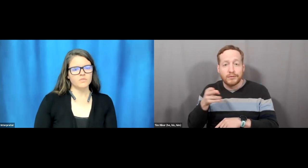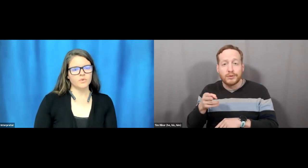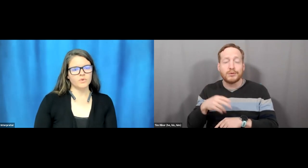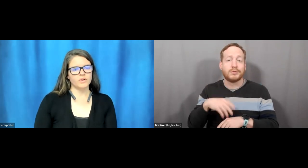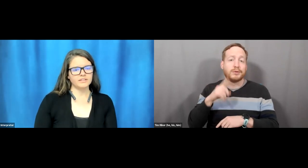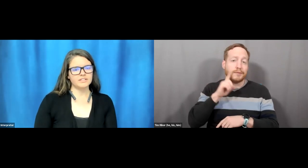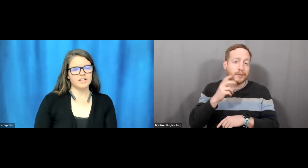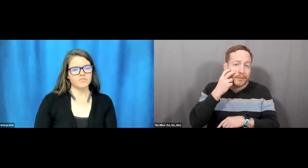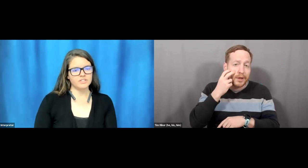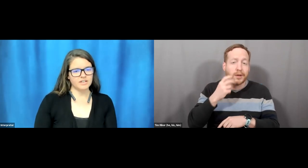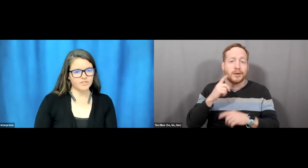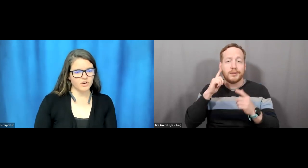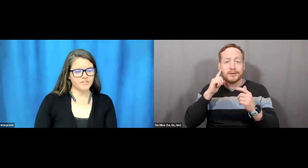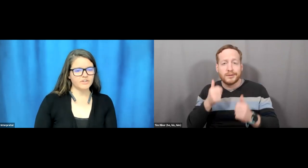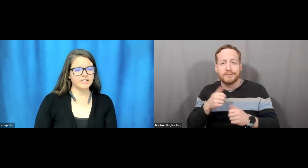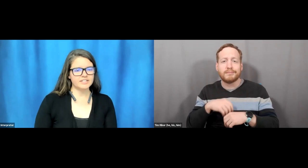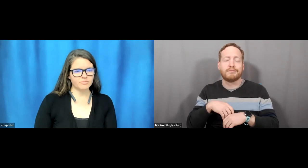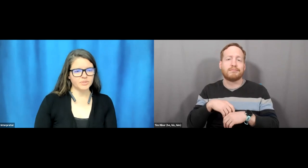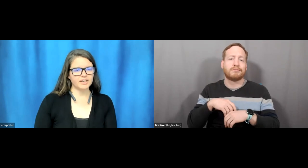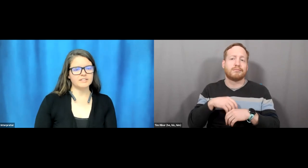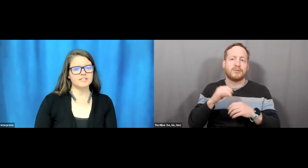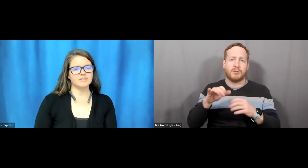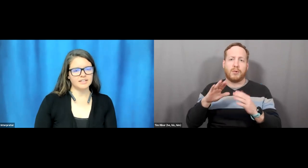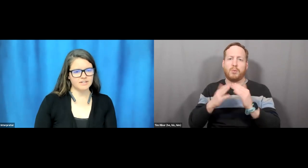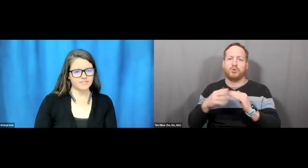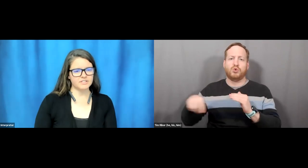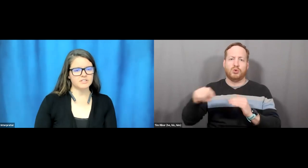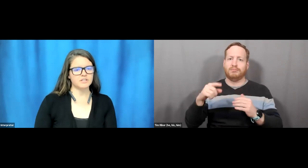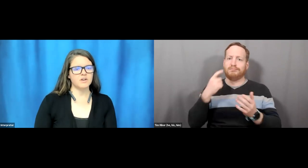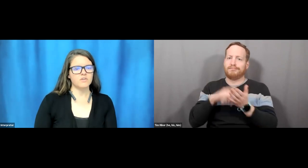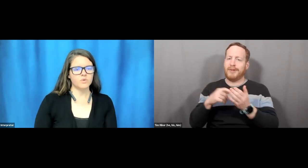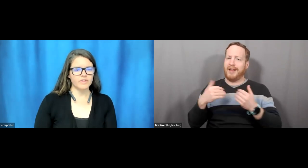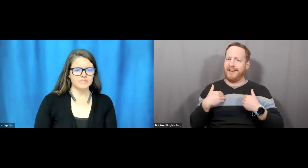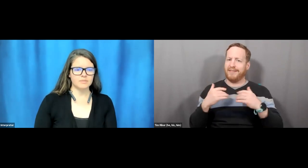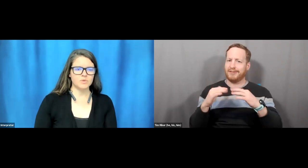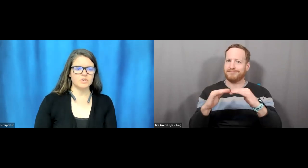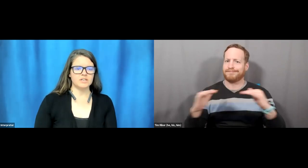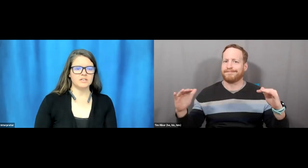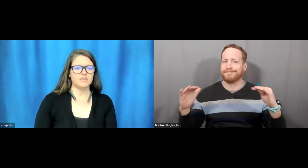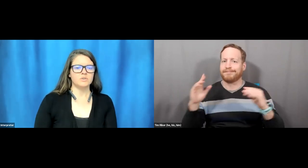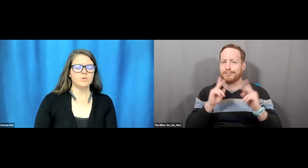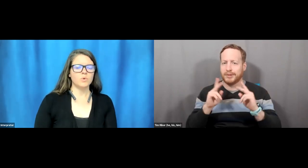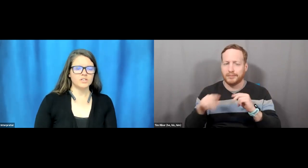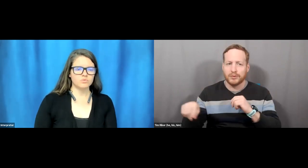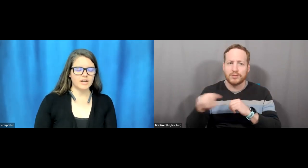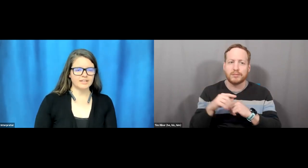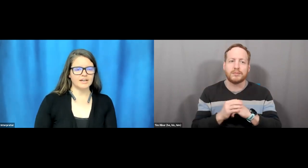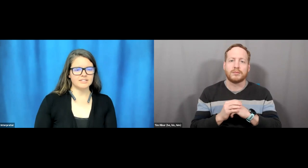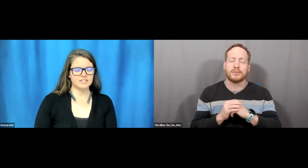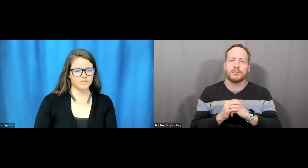For the Rhode Island and for the deaf and hard of hearing, deaf, blind, late deafened, for this community, we want to recognize the